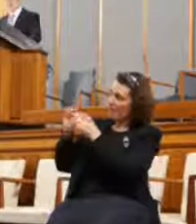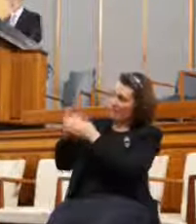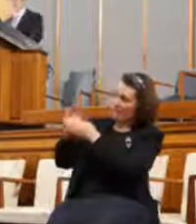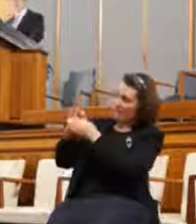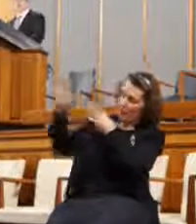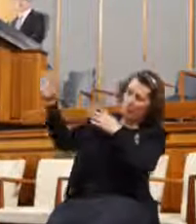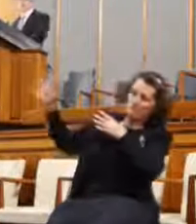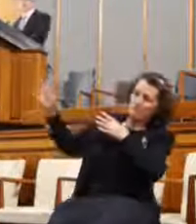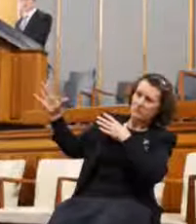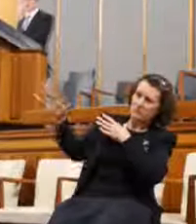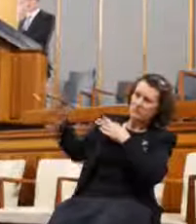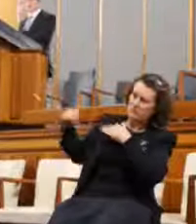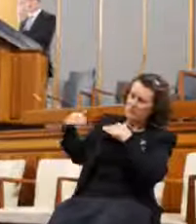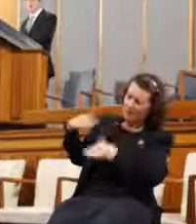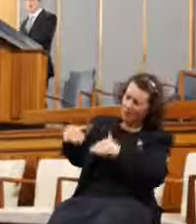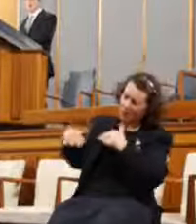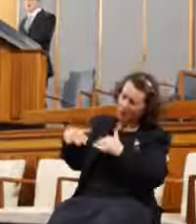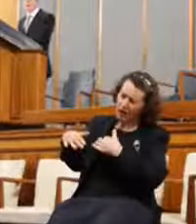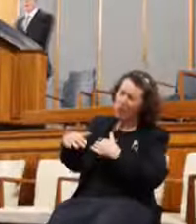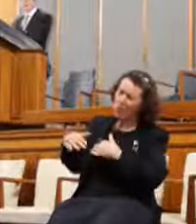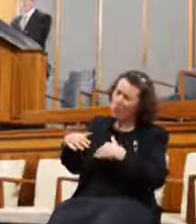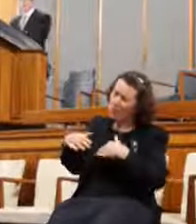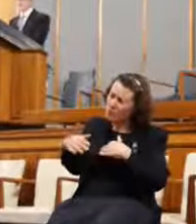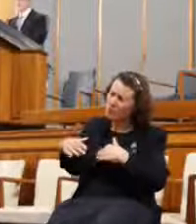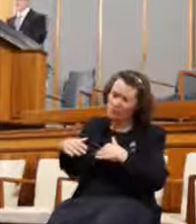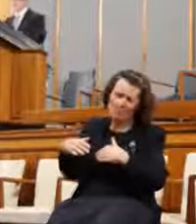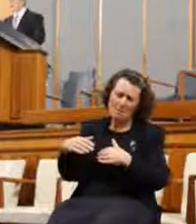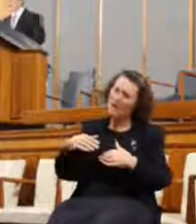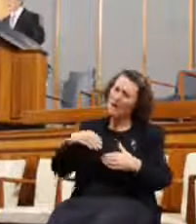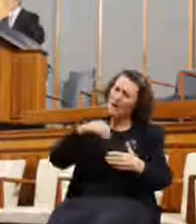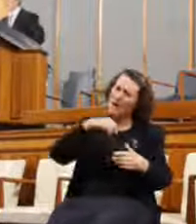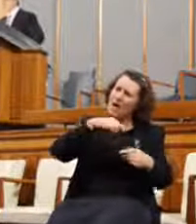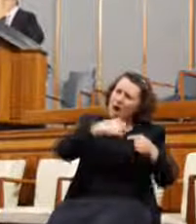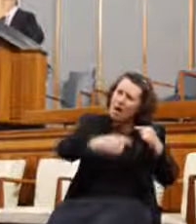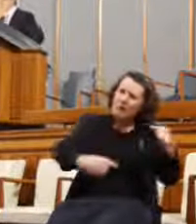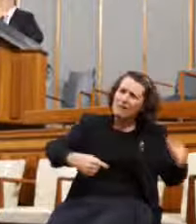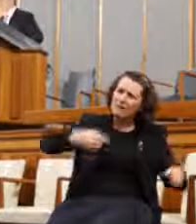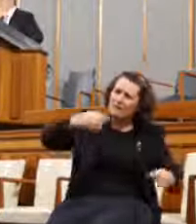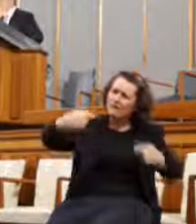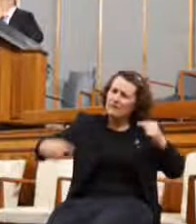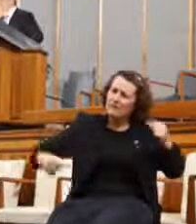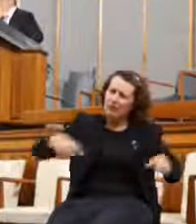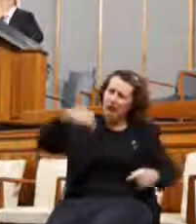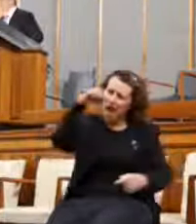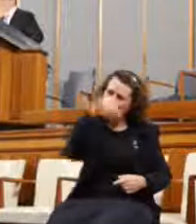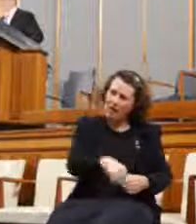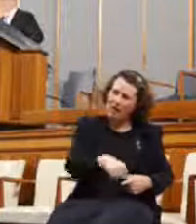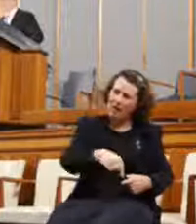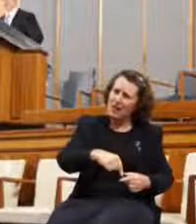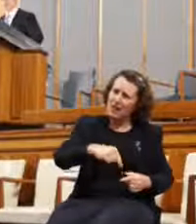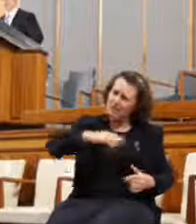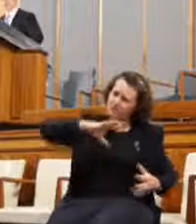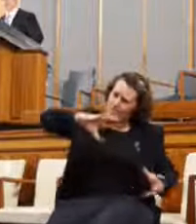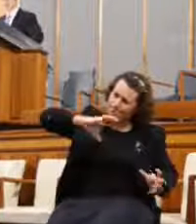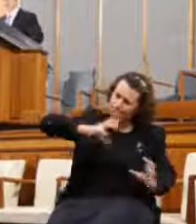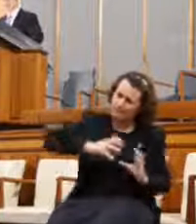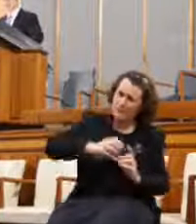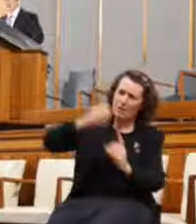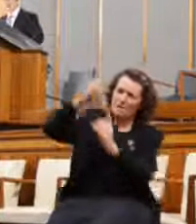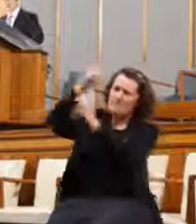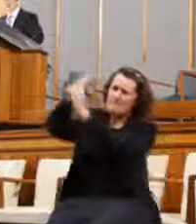and everything that we should have borne forever and forever and forever. You cannot understand